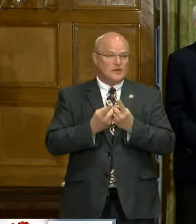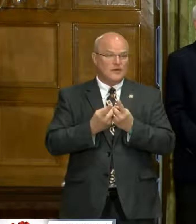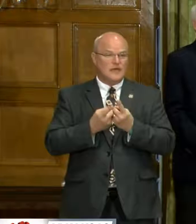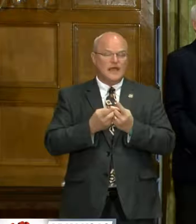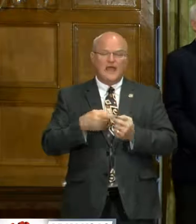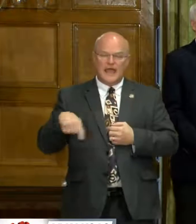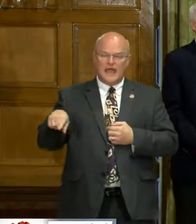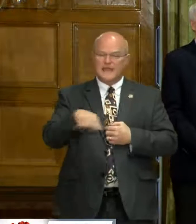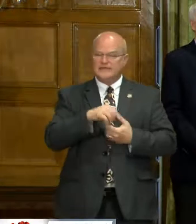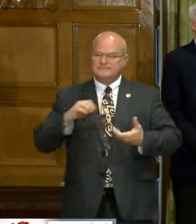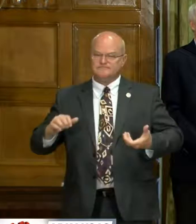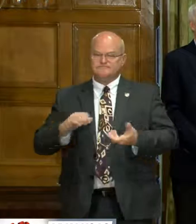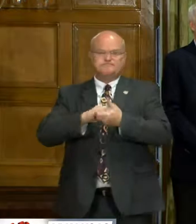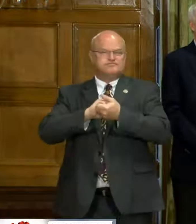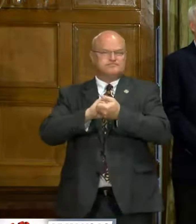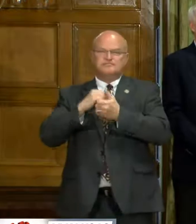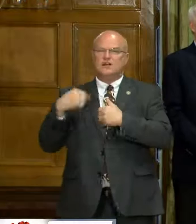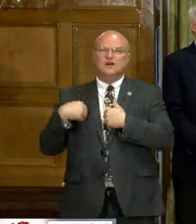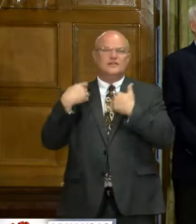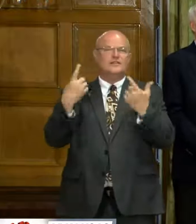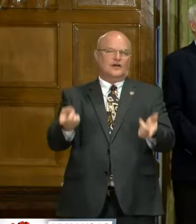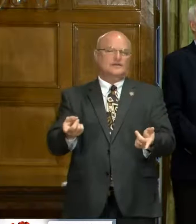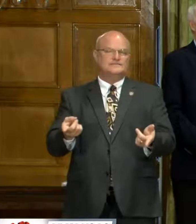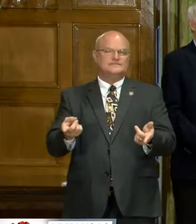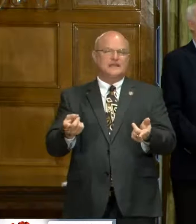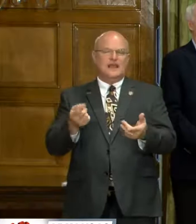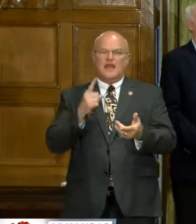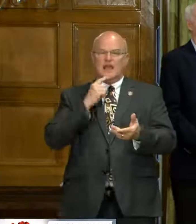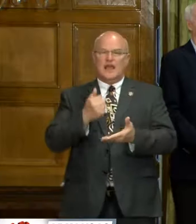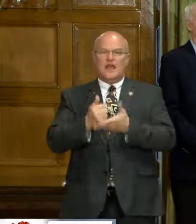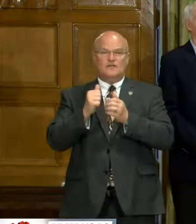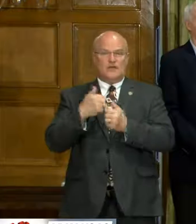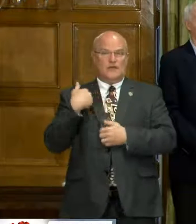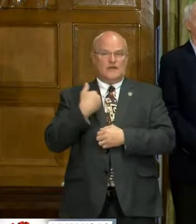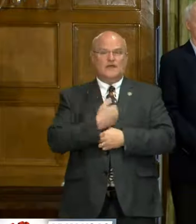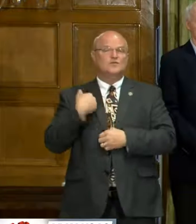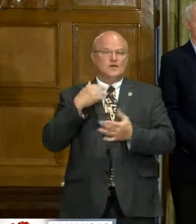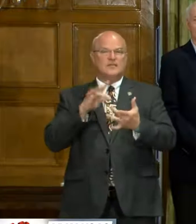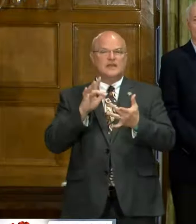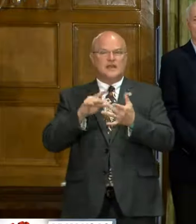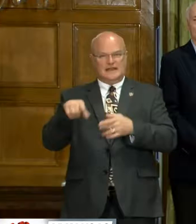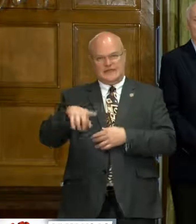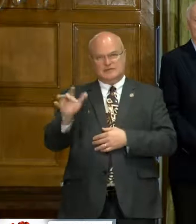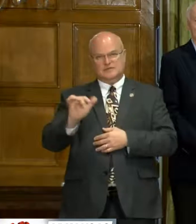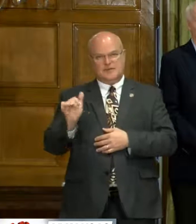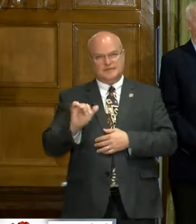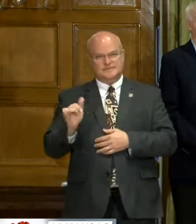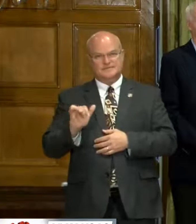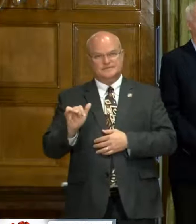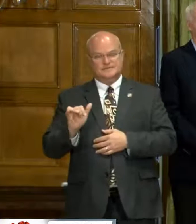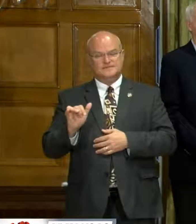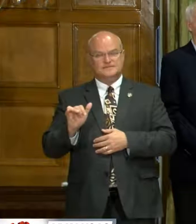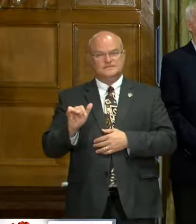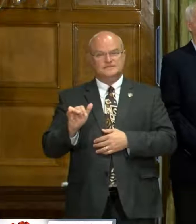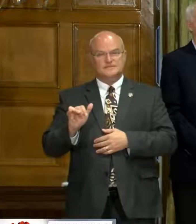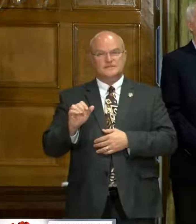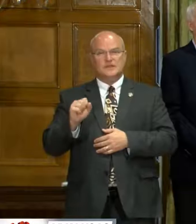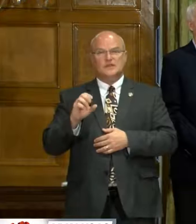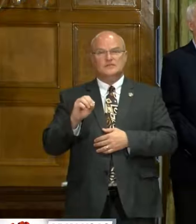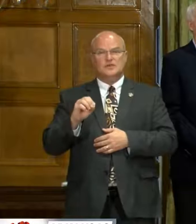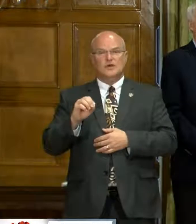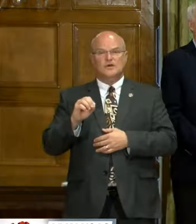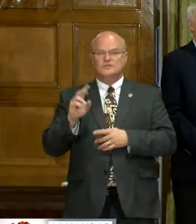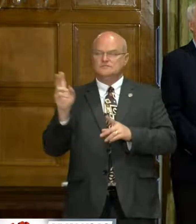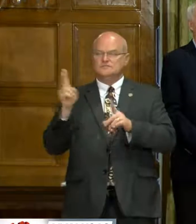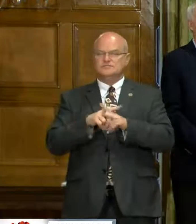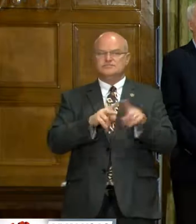been great partners throughout this and have been very helpful with us. So we've been in contact with them as well. So they would